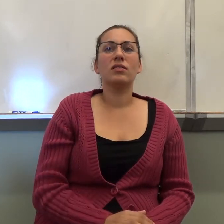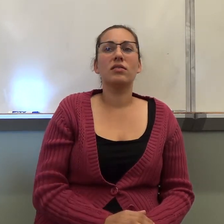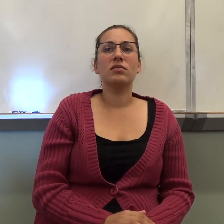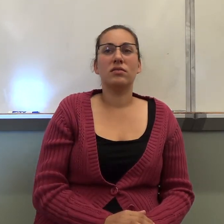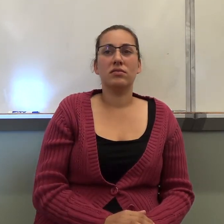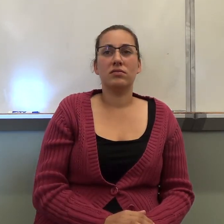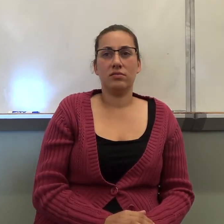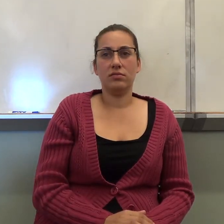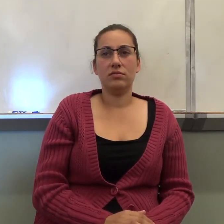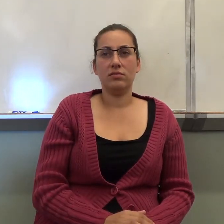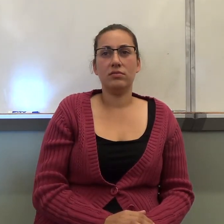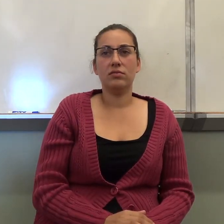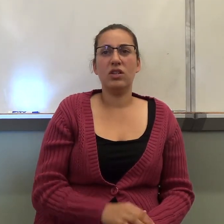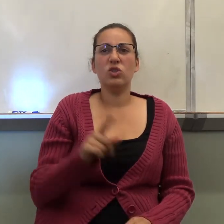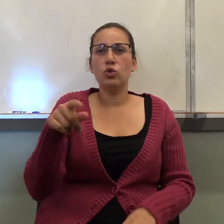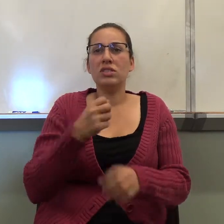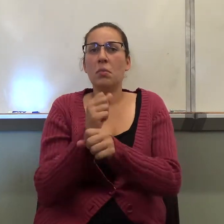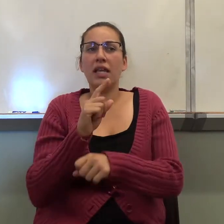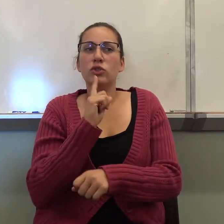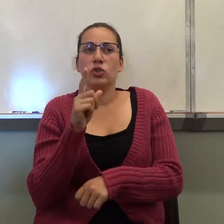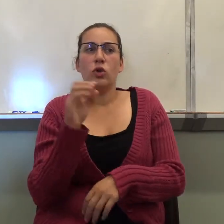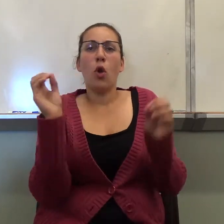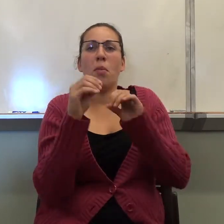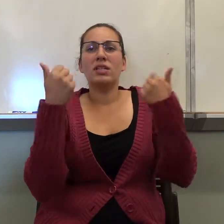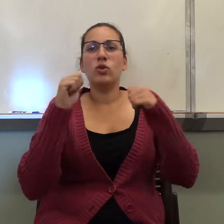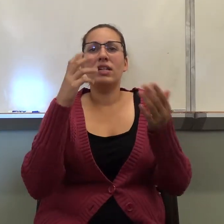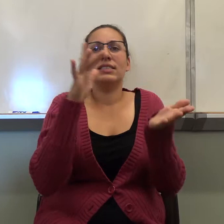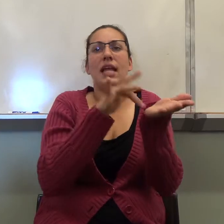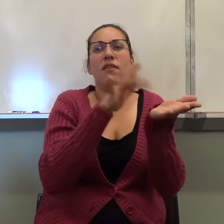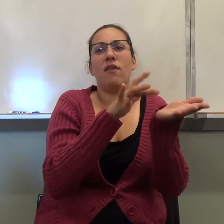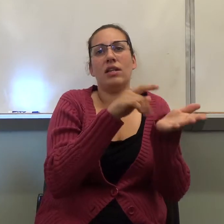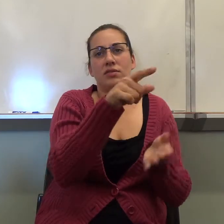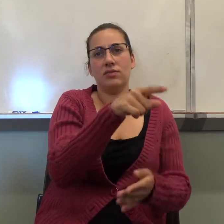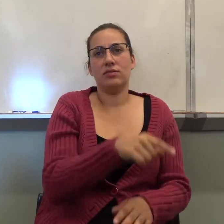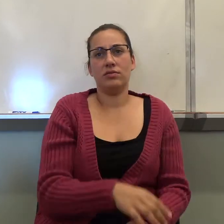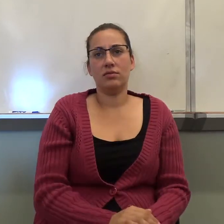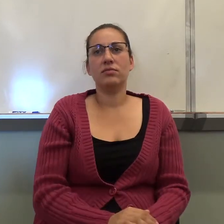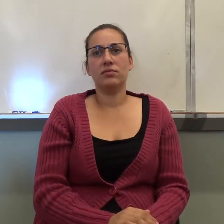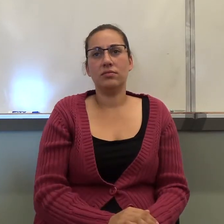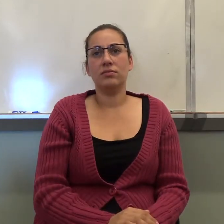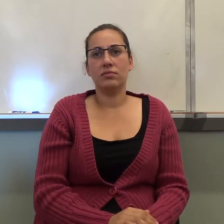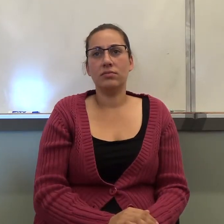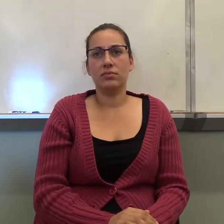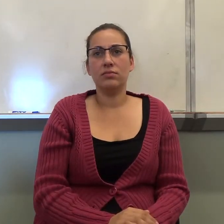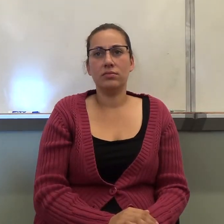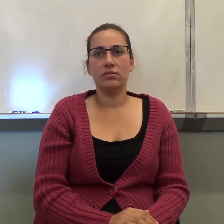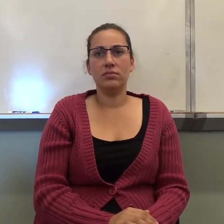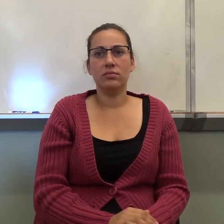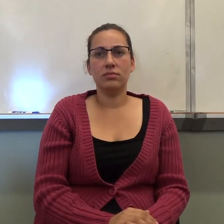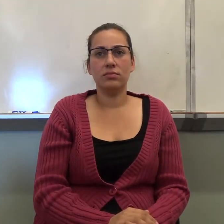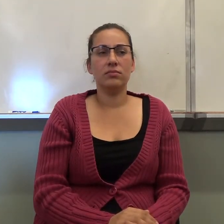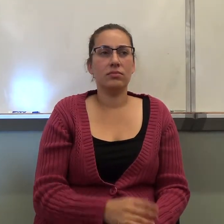you don't dare combine x and y, so that would be foolish. Okay. However, we